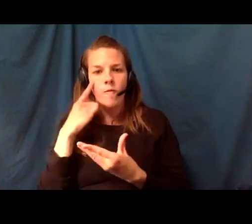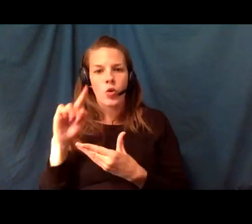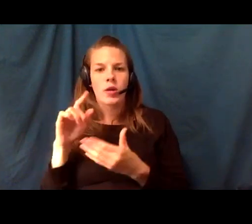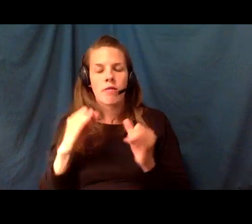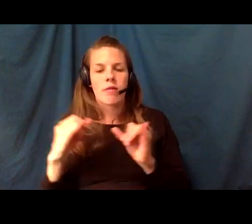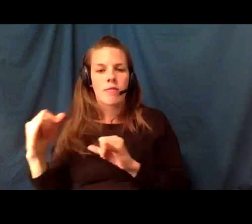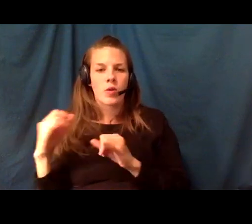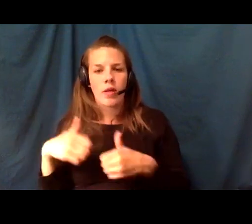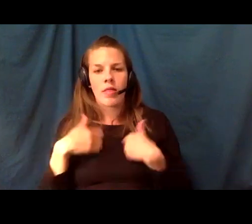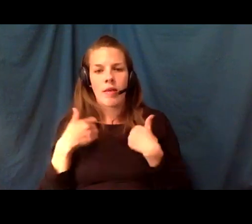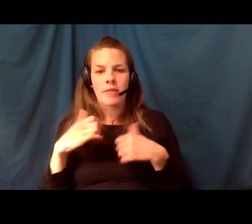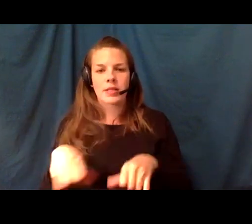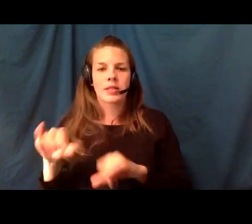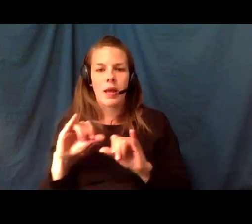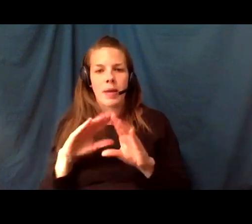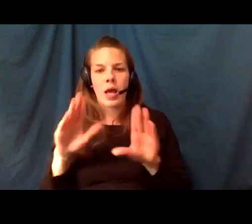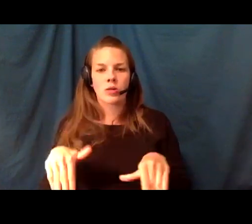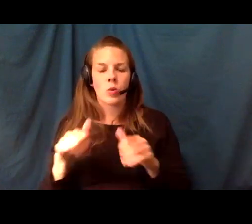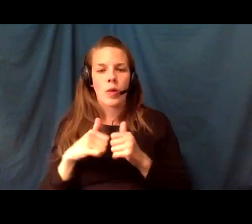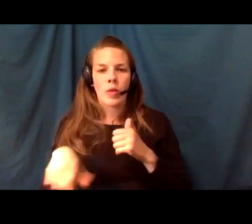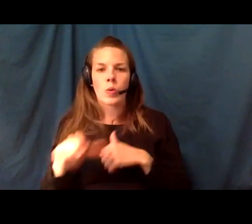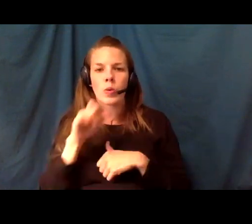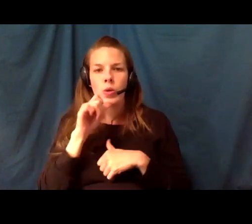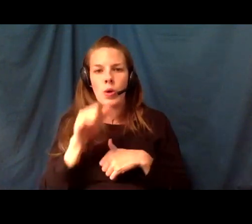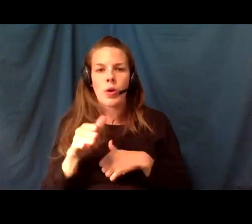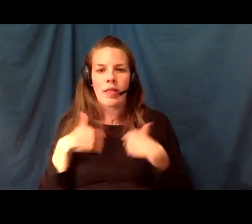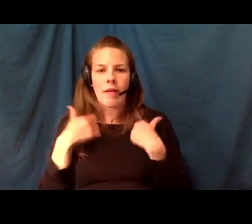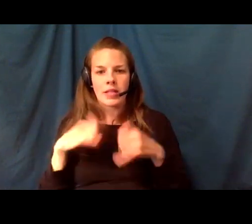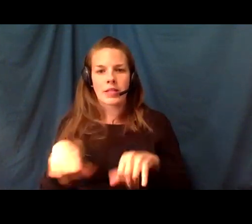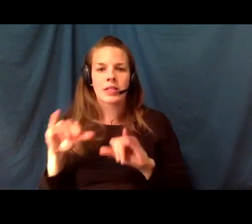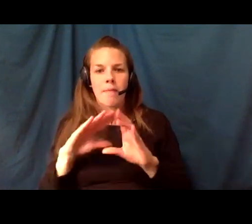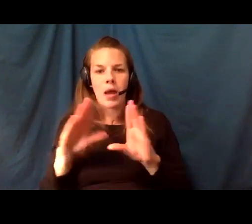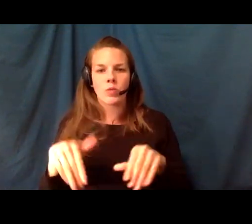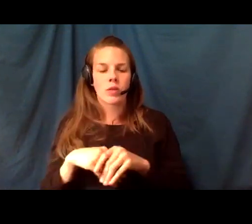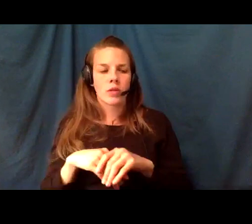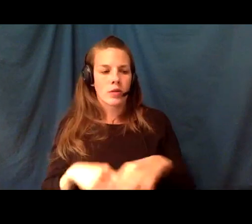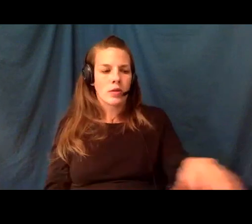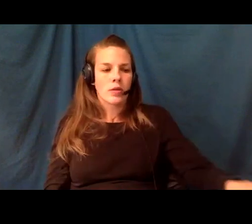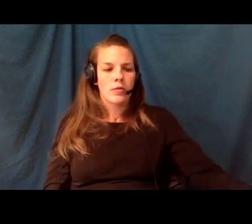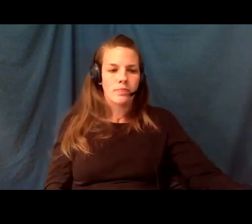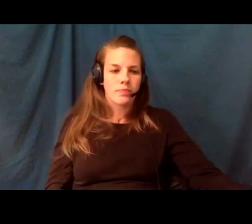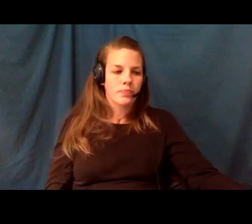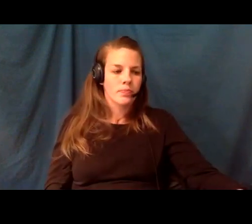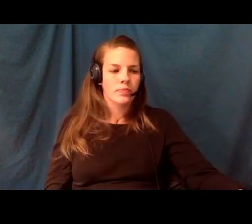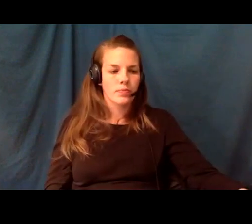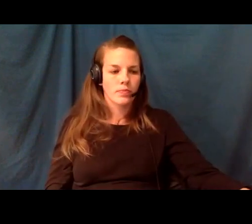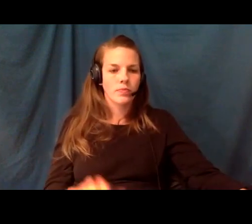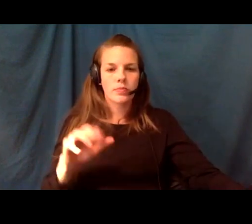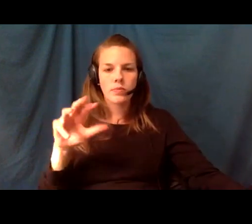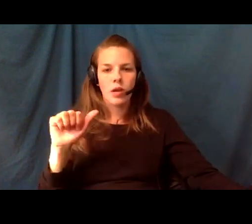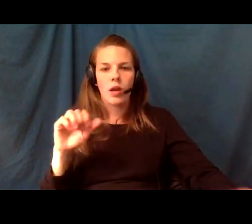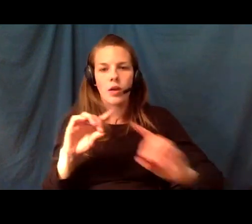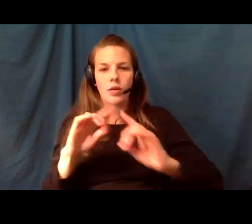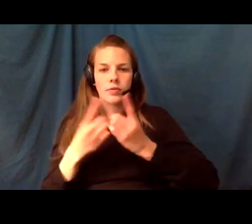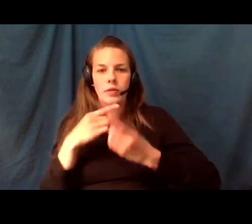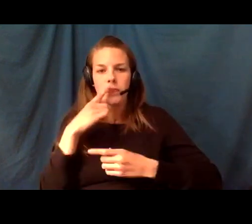who live in the same household as well as those who don't live in the same household. The Iowa Department of Public Health publishes